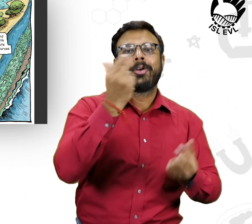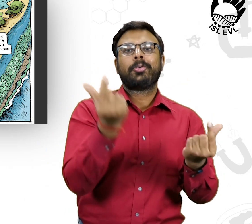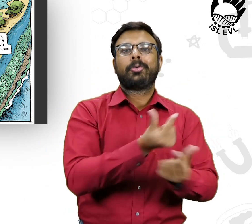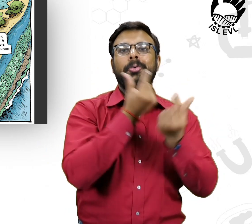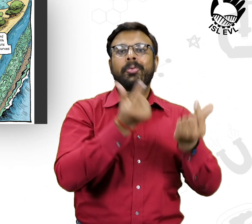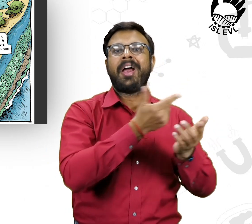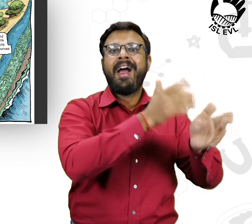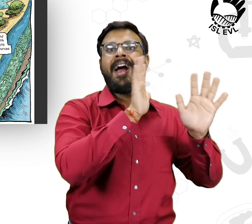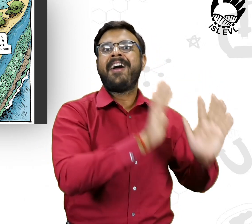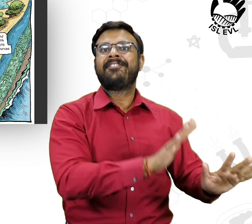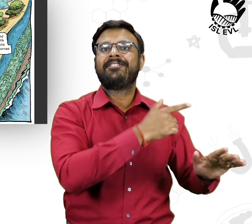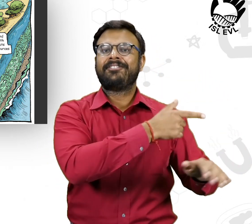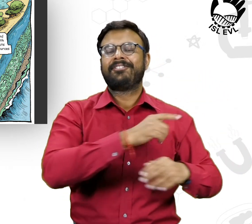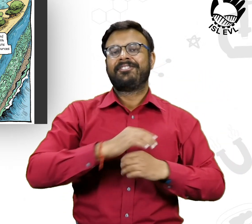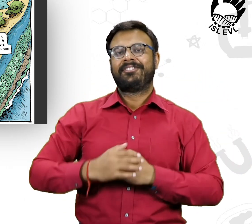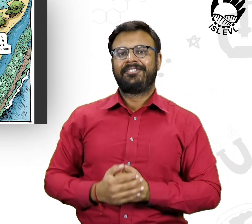the drinking water sources on the islands.